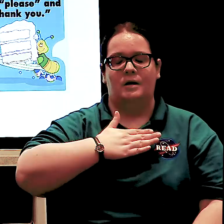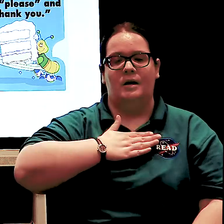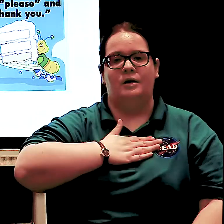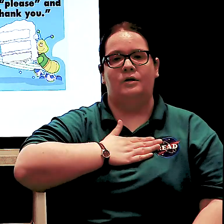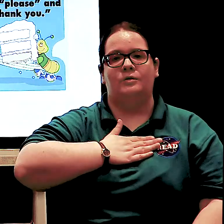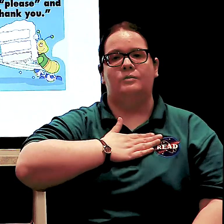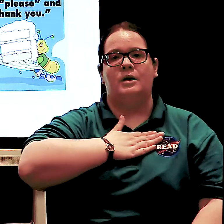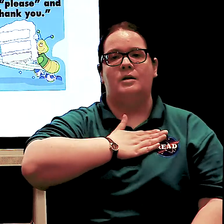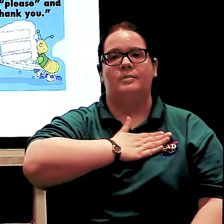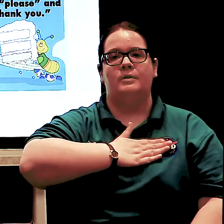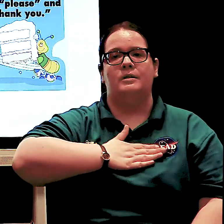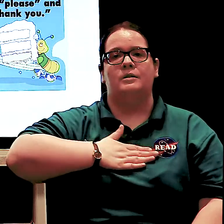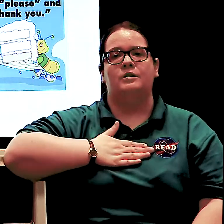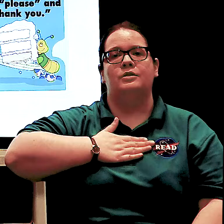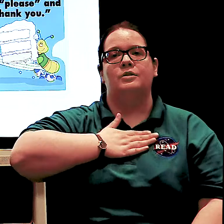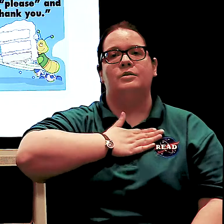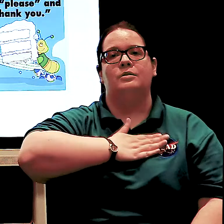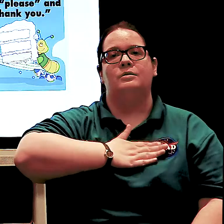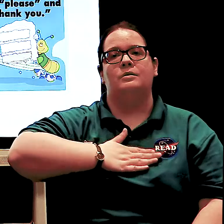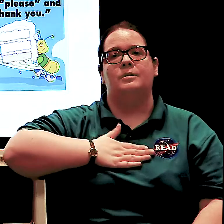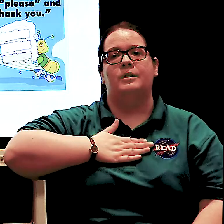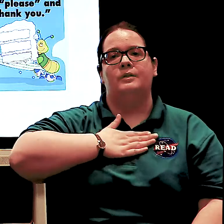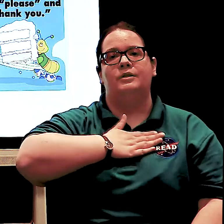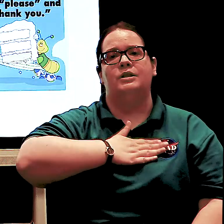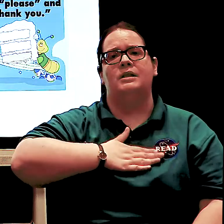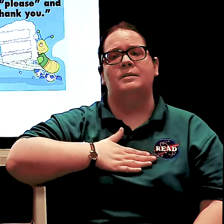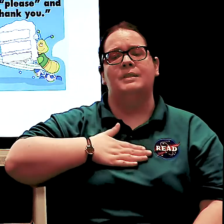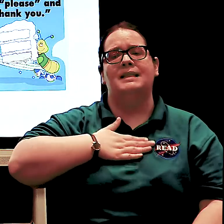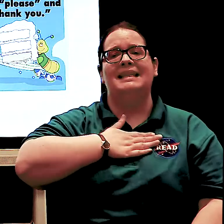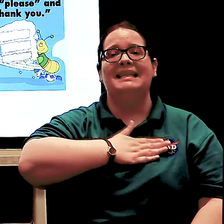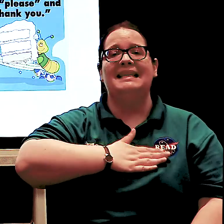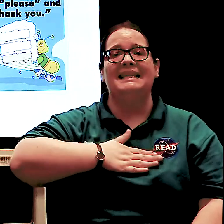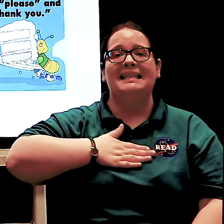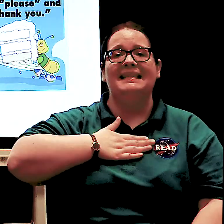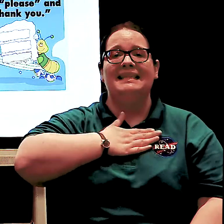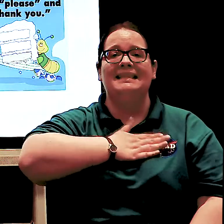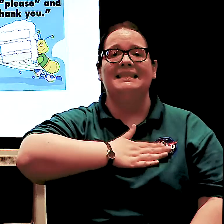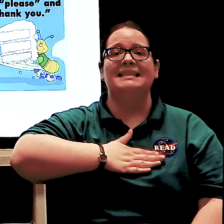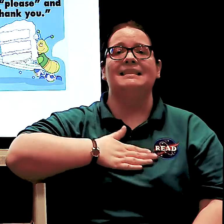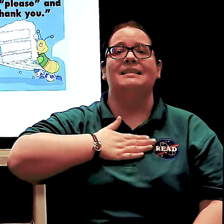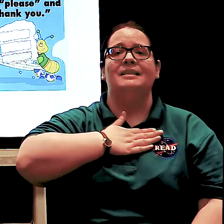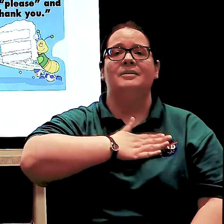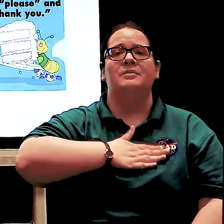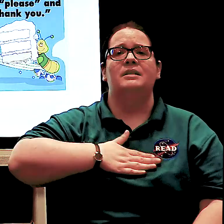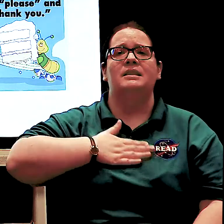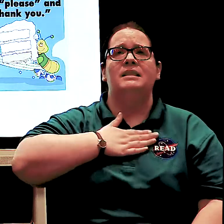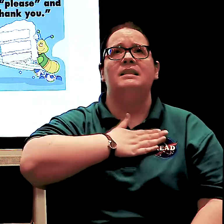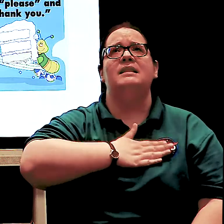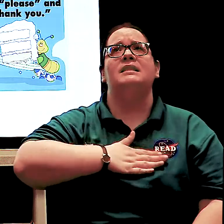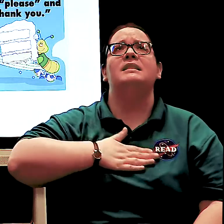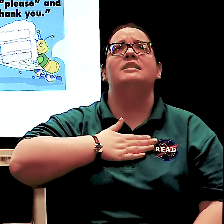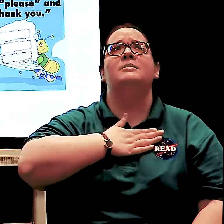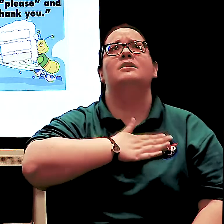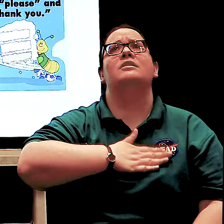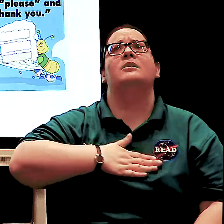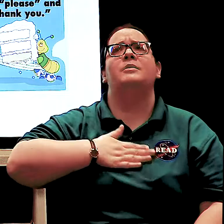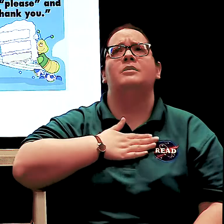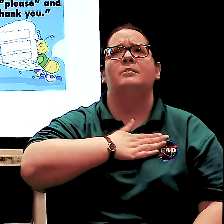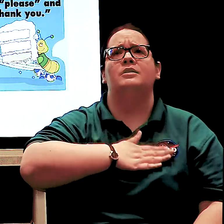And you're going to rub it in a circle in the middle of your chest. Please, please. You might look up at mom or dad